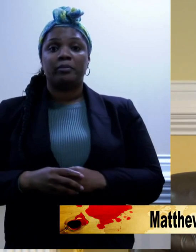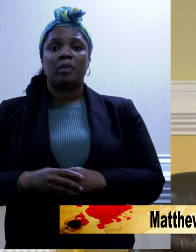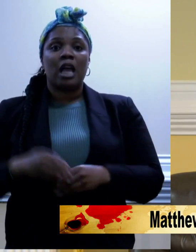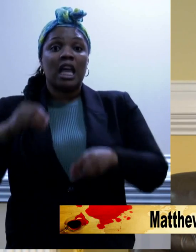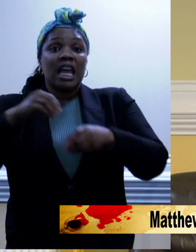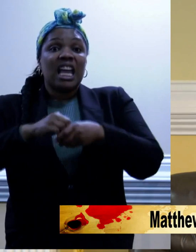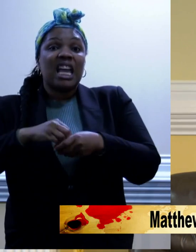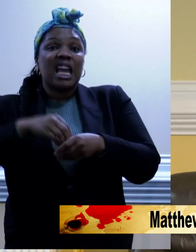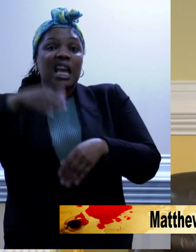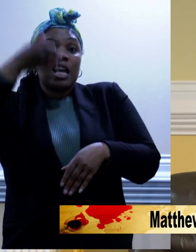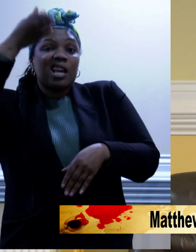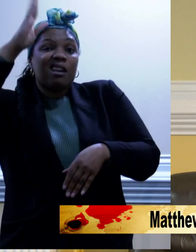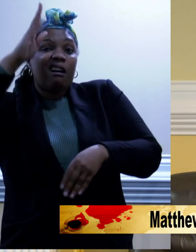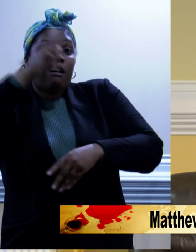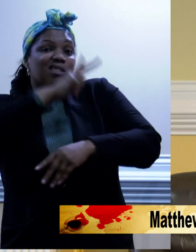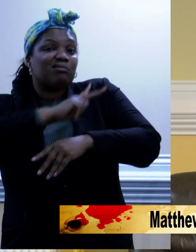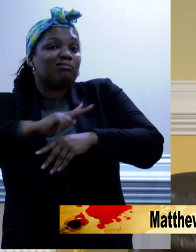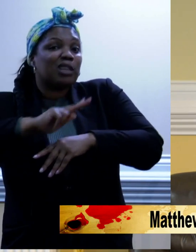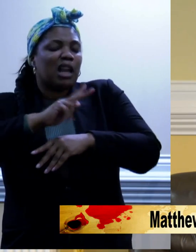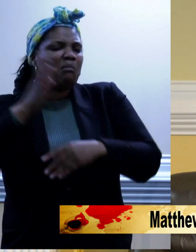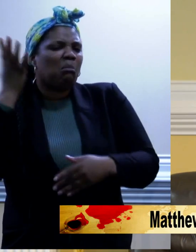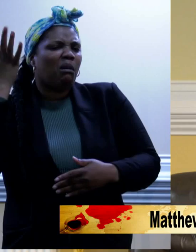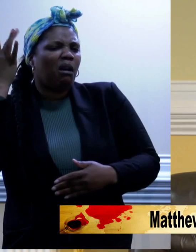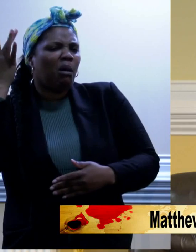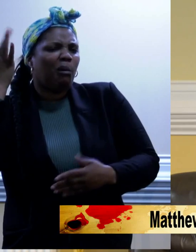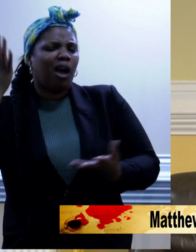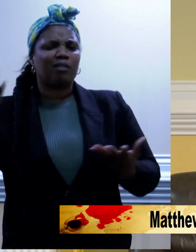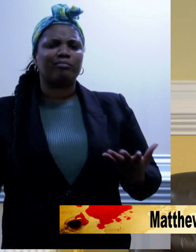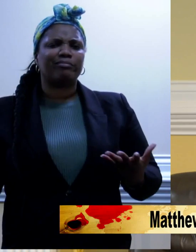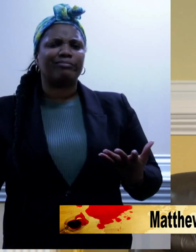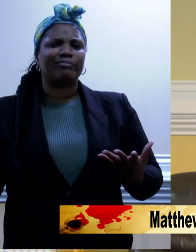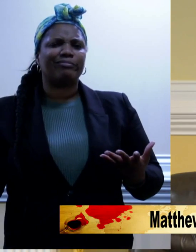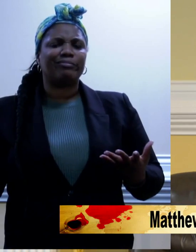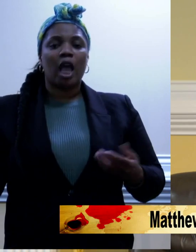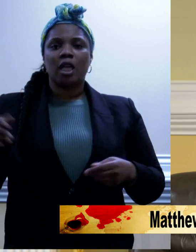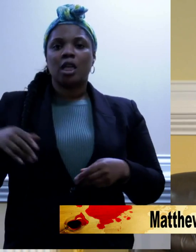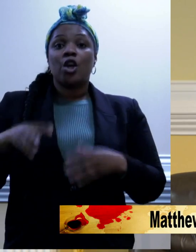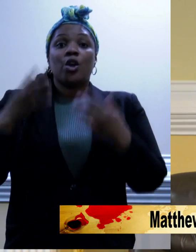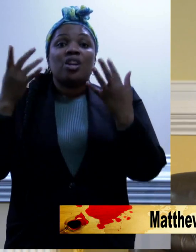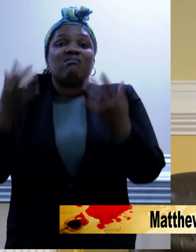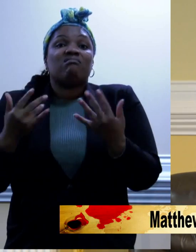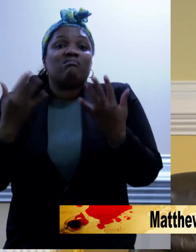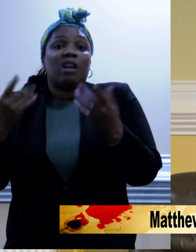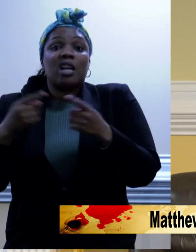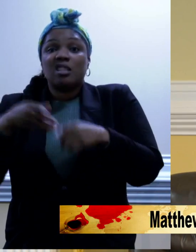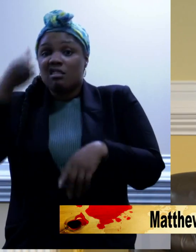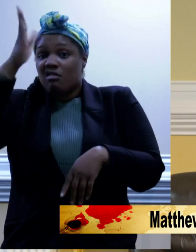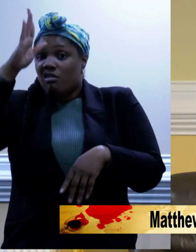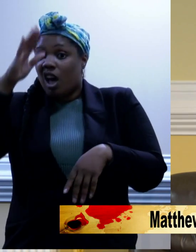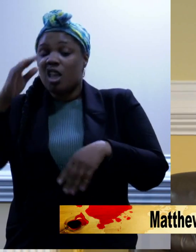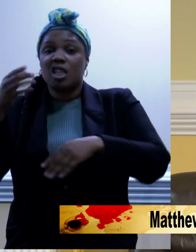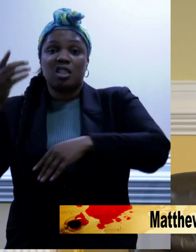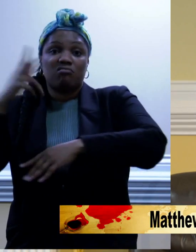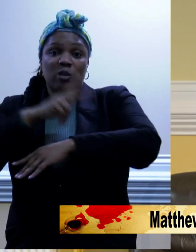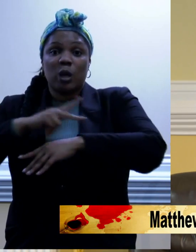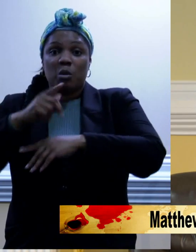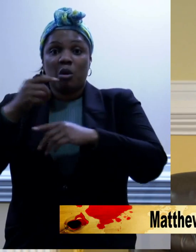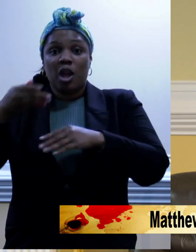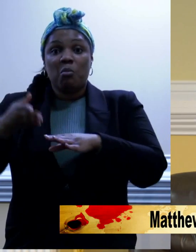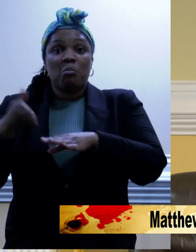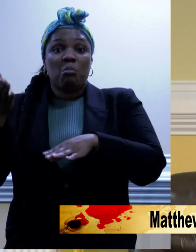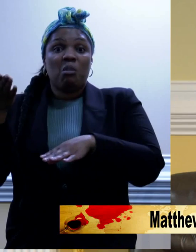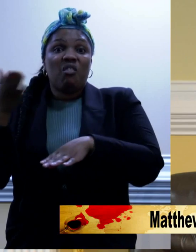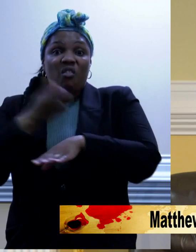in my Father's kingdom. Why is it that he was going to wait until the Father's kingdom before he had